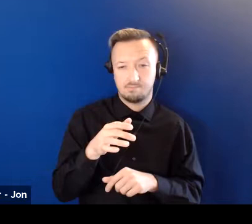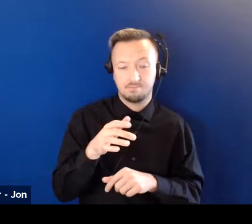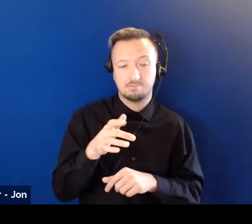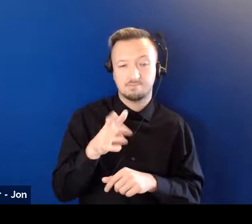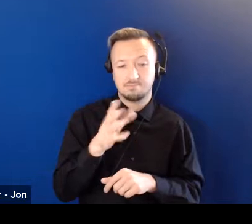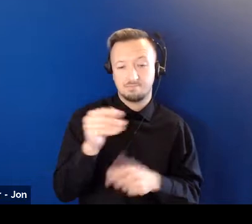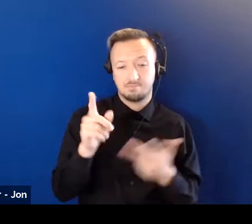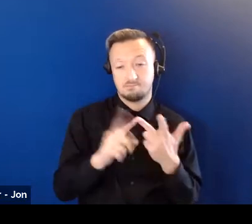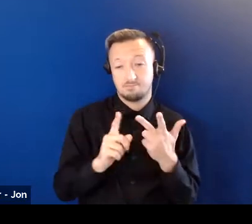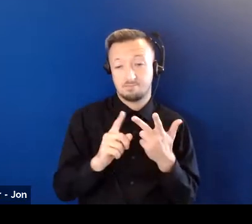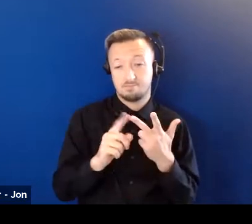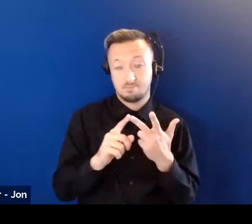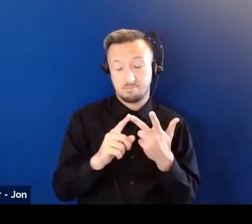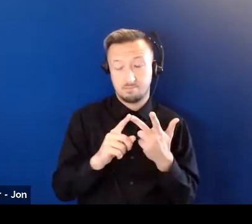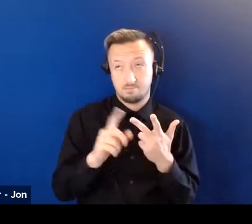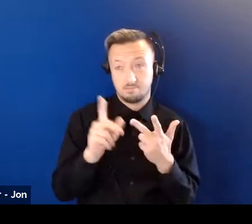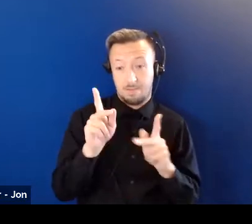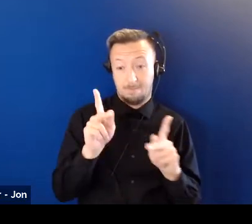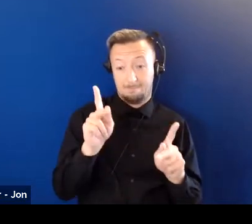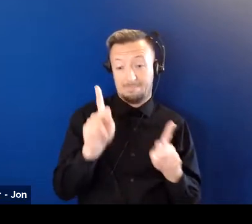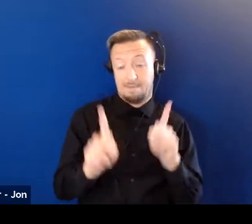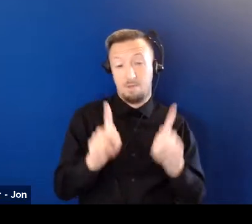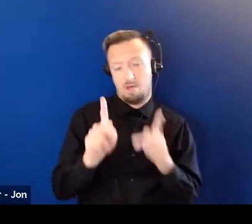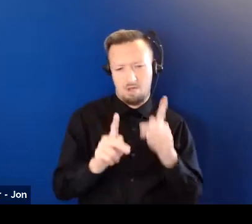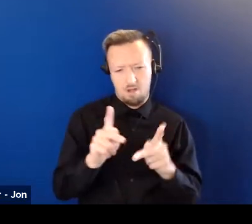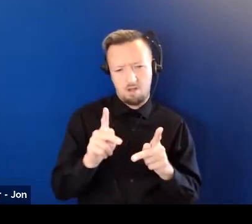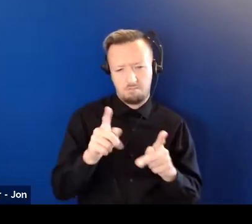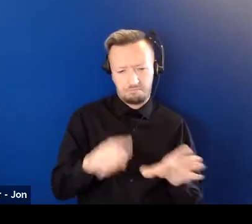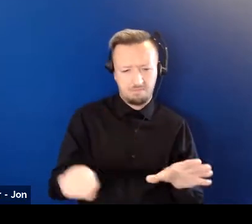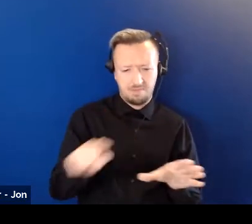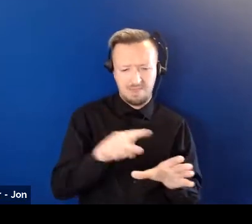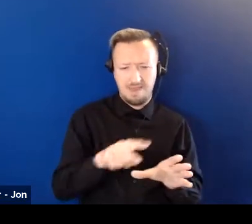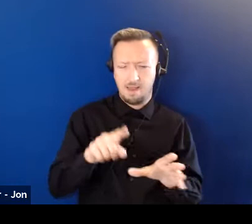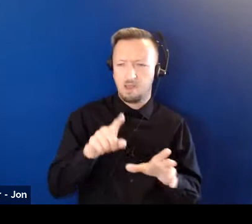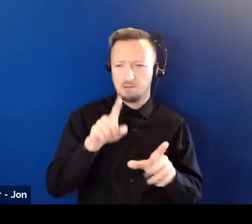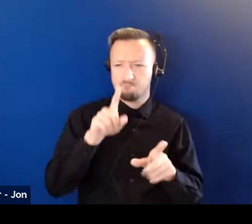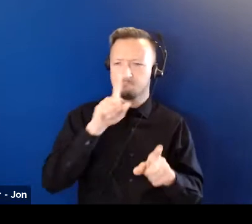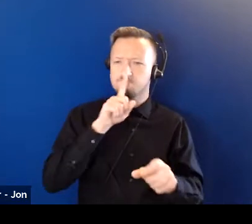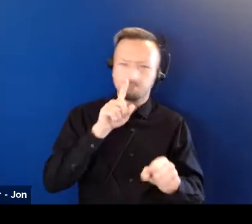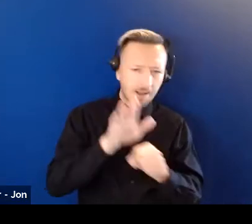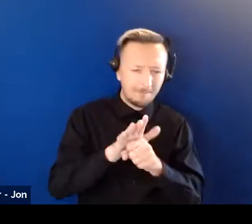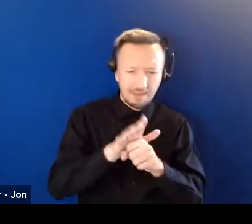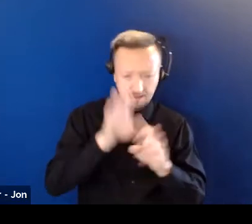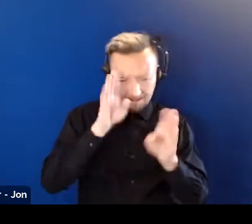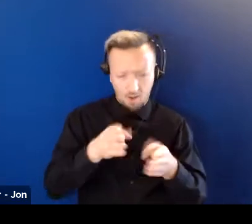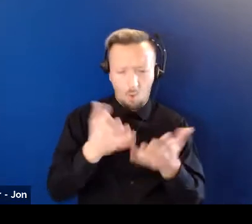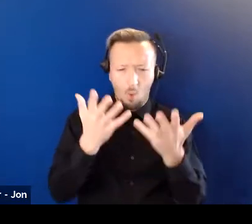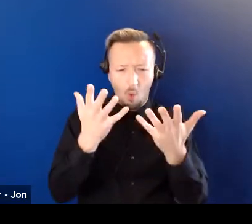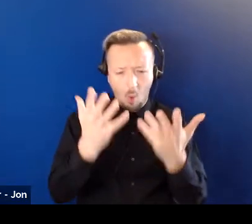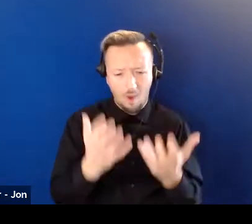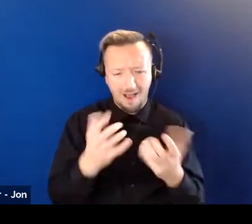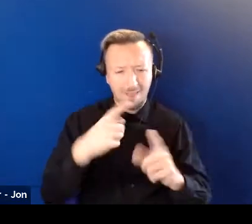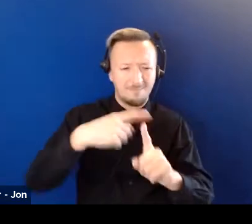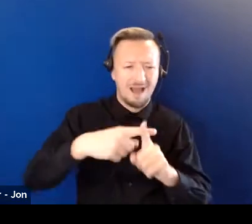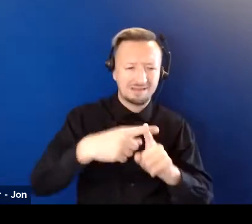people are committed to good outcomes for their consumers